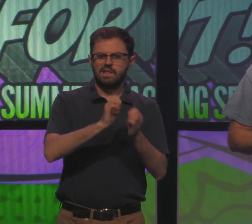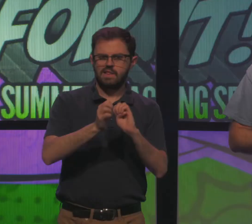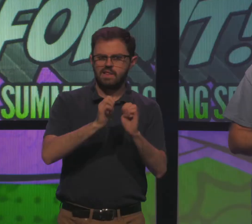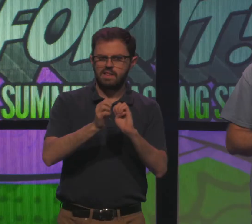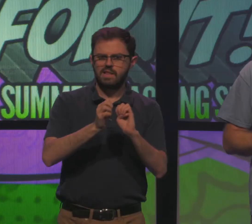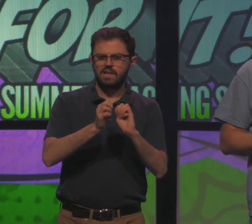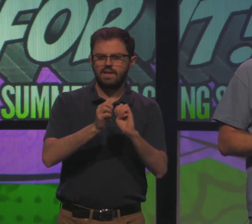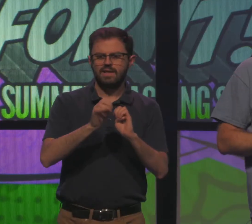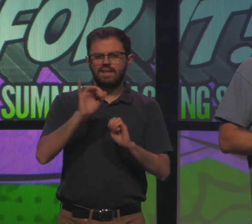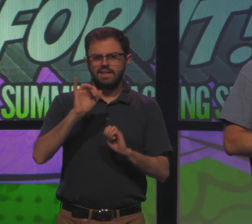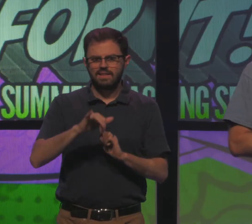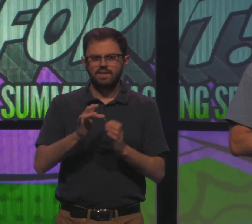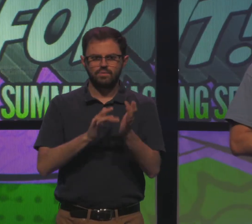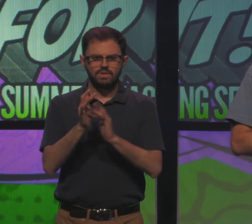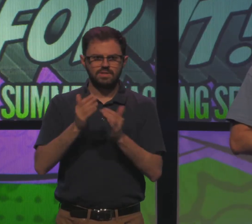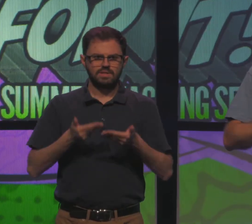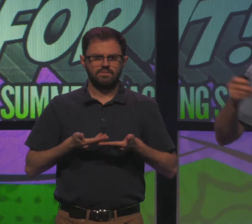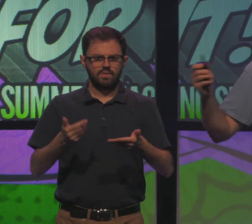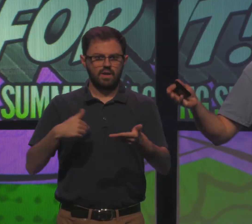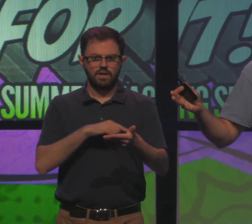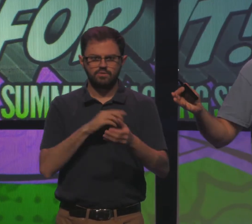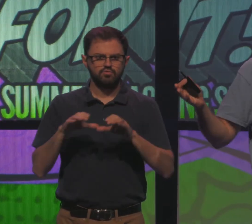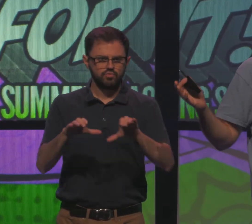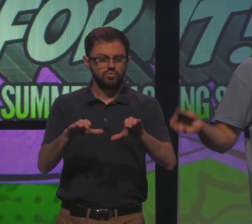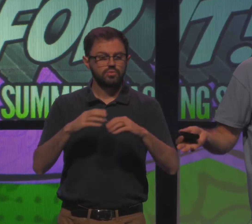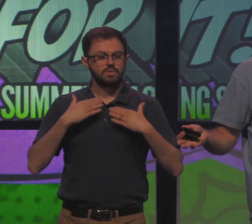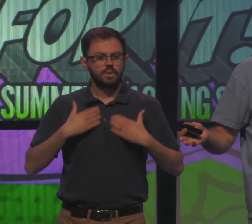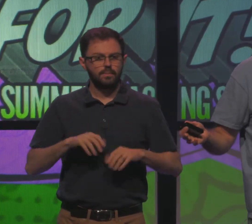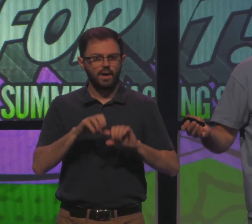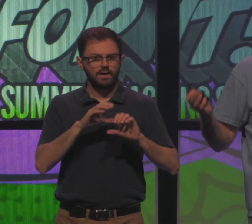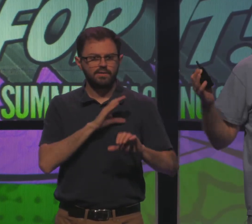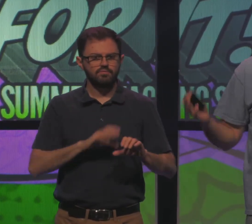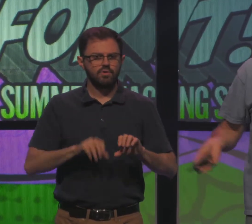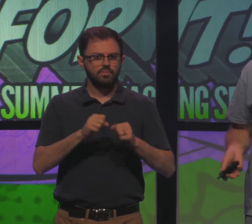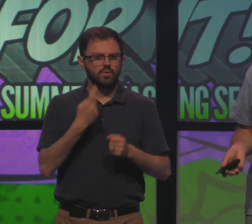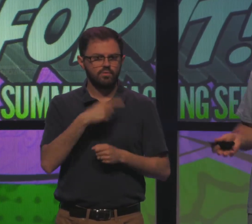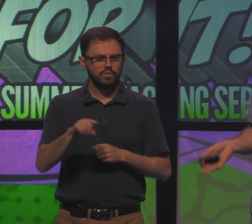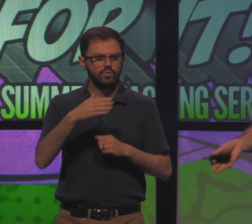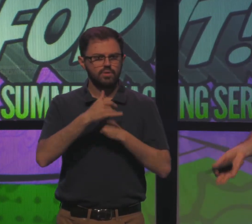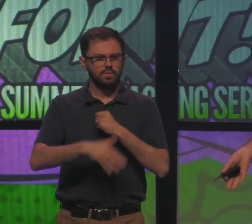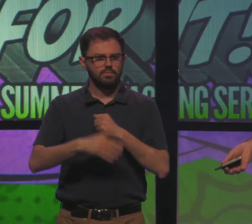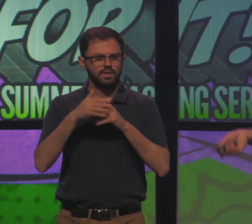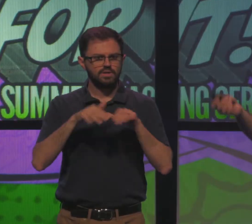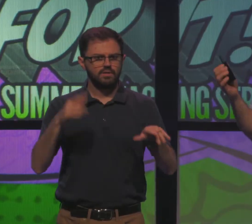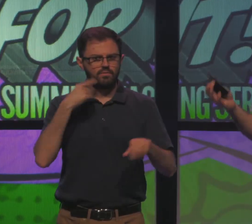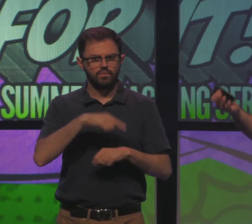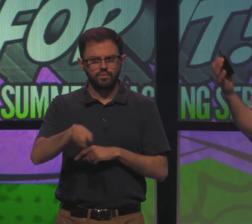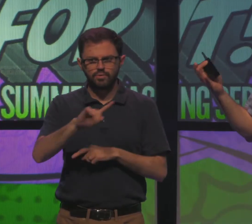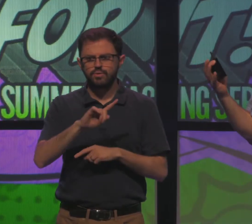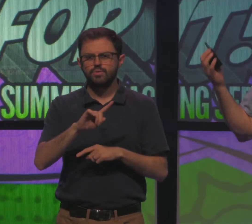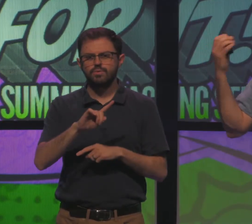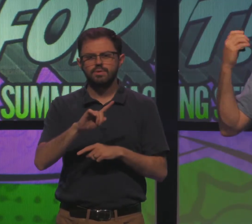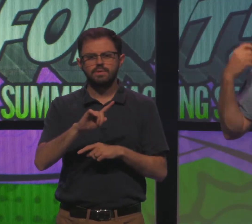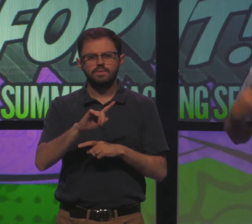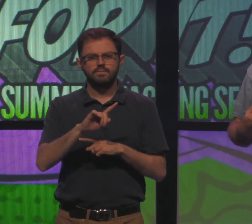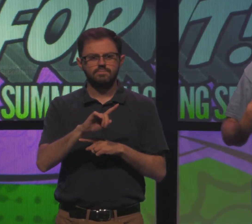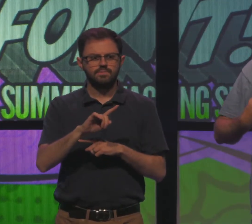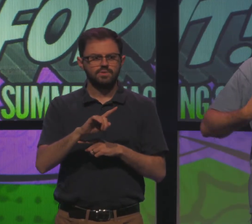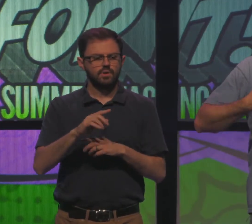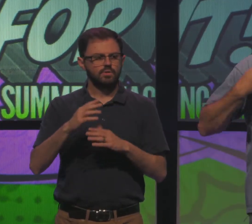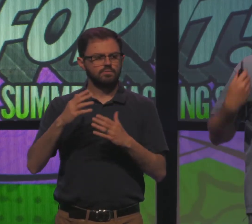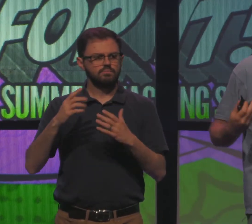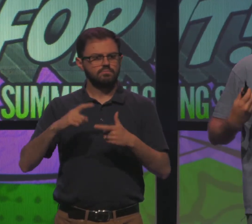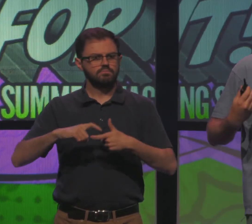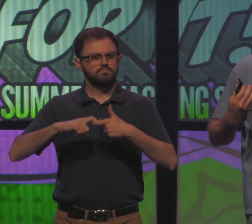Jesus invites us into. So the body of Christ broken for you, and the blood of Christ shed for you, take and eat as we